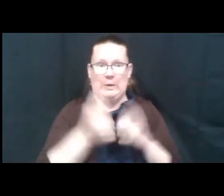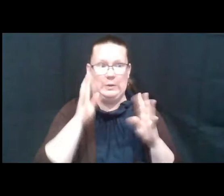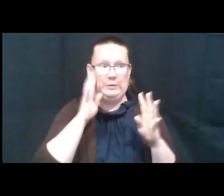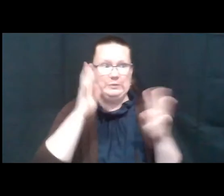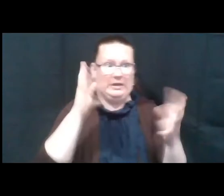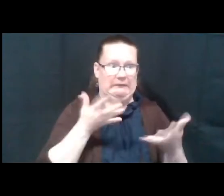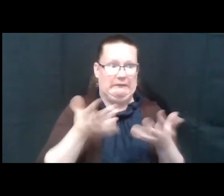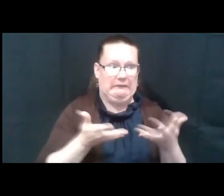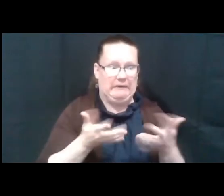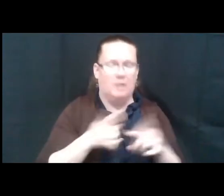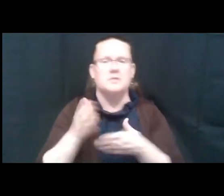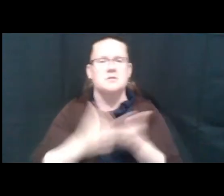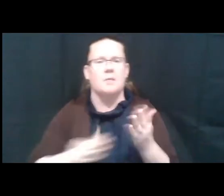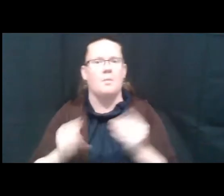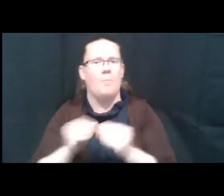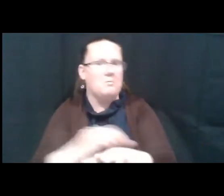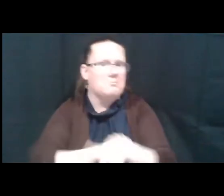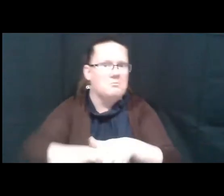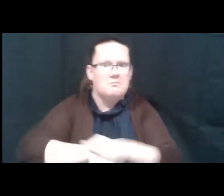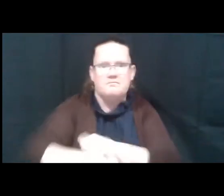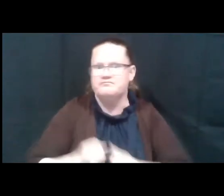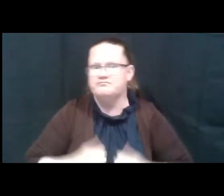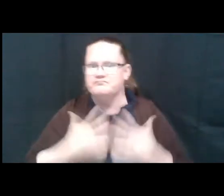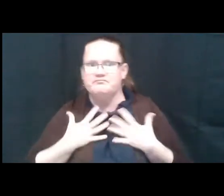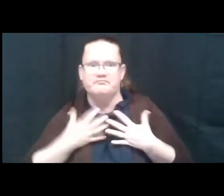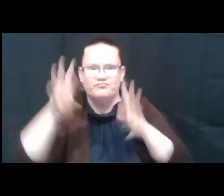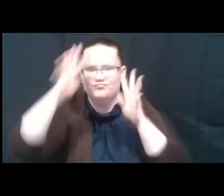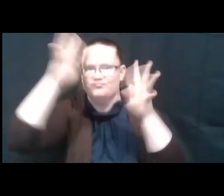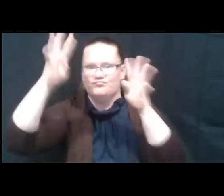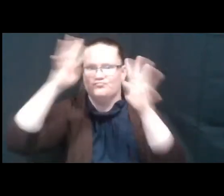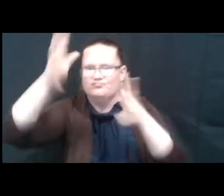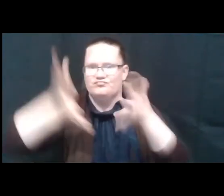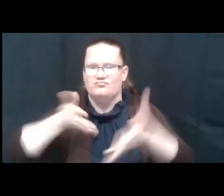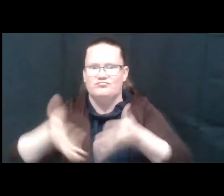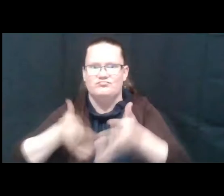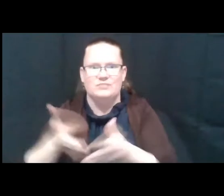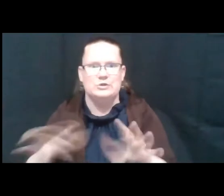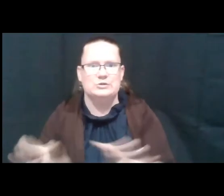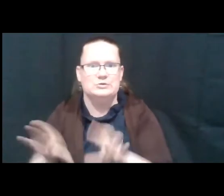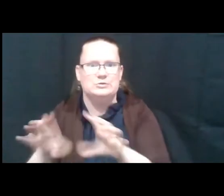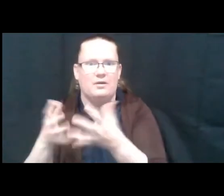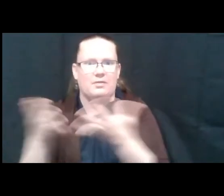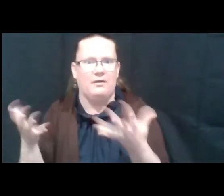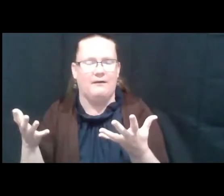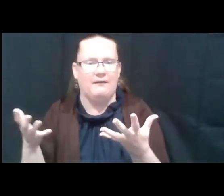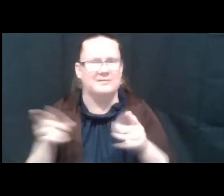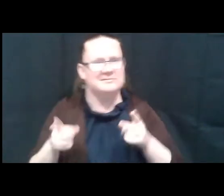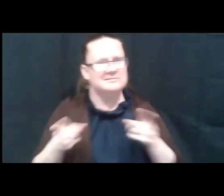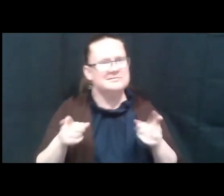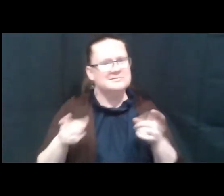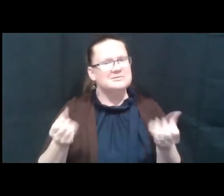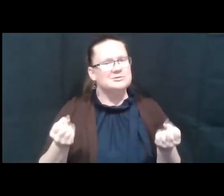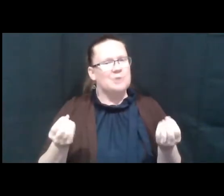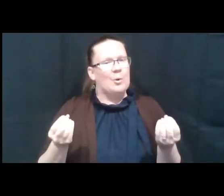creating more than ever before. They're very inspired or they're very engaged. And so I thought it was